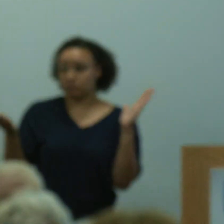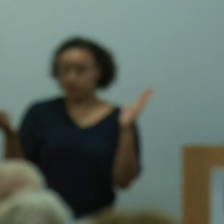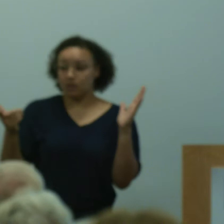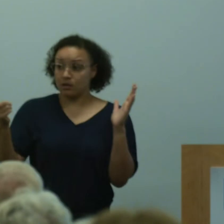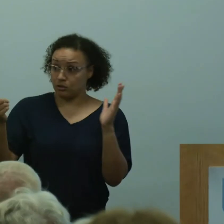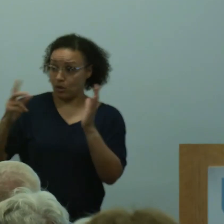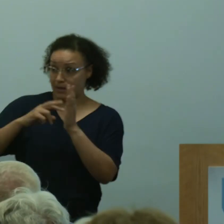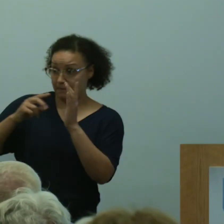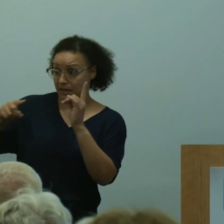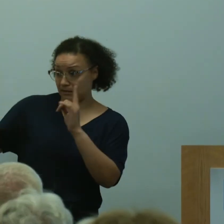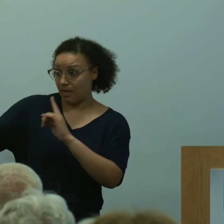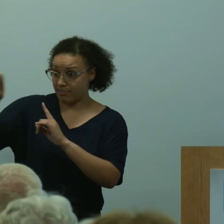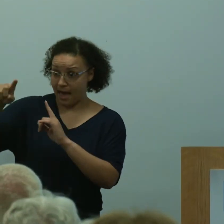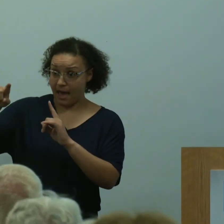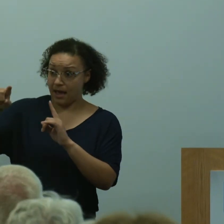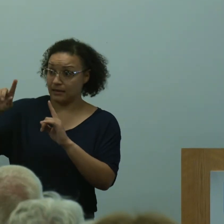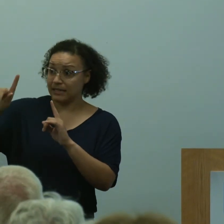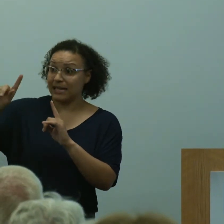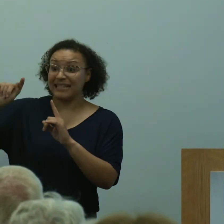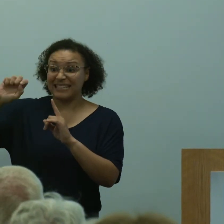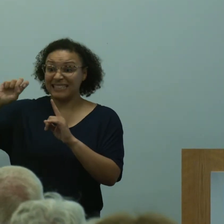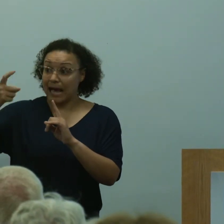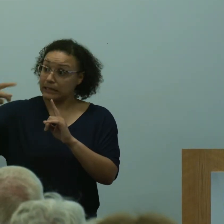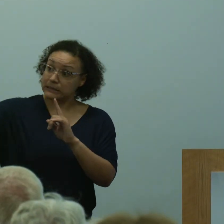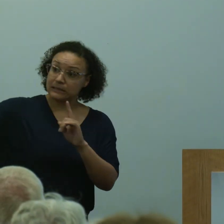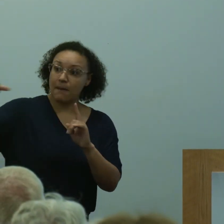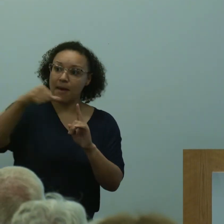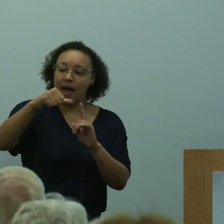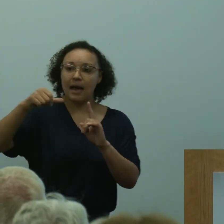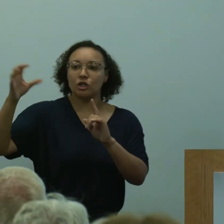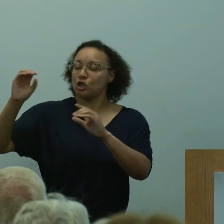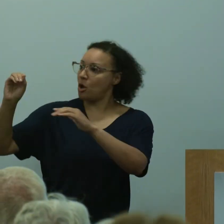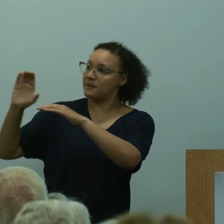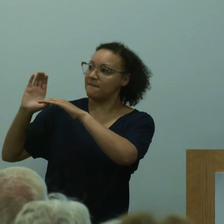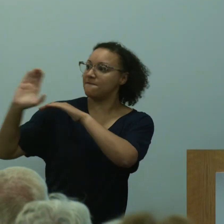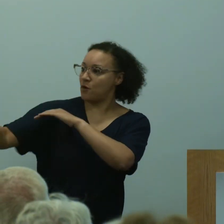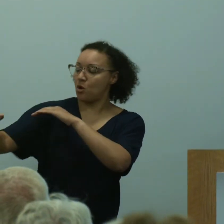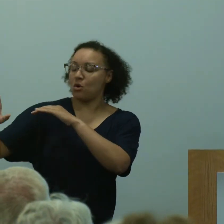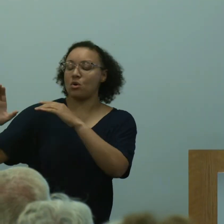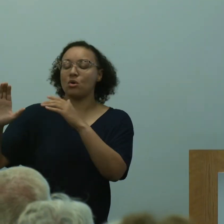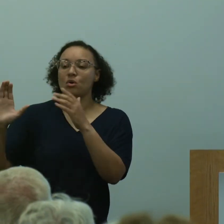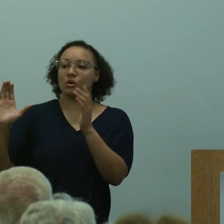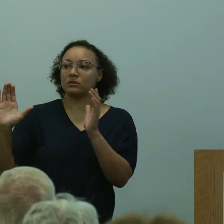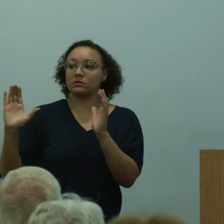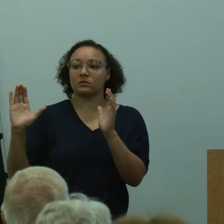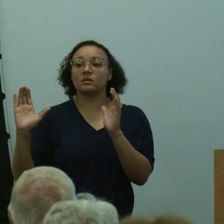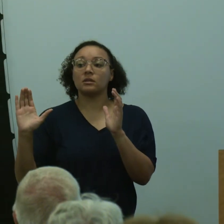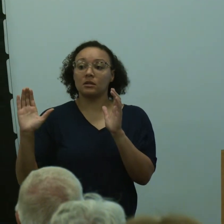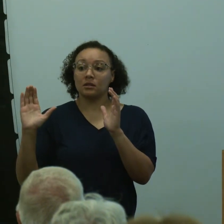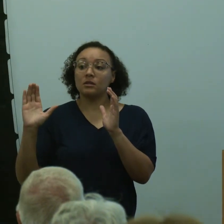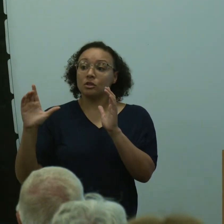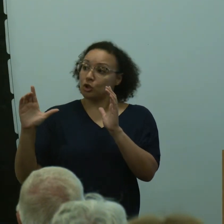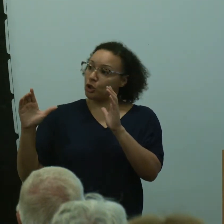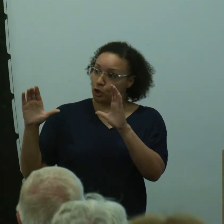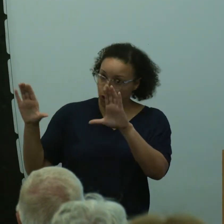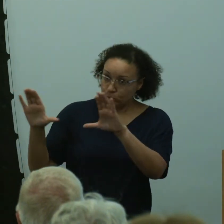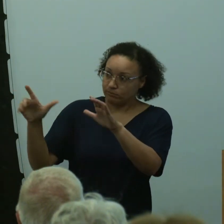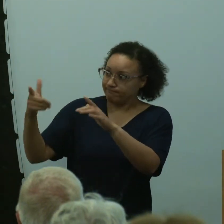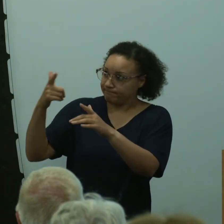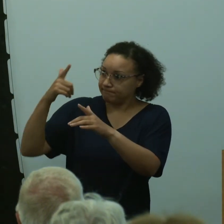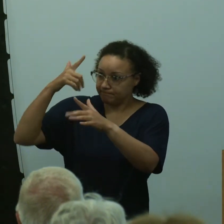your taxes without somebody standing over your head with the whip. You do a lot of things because you believe in the rule of